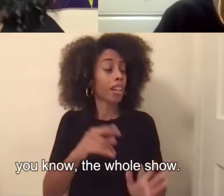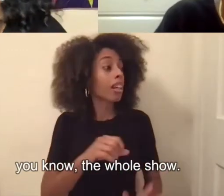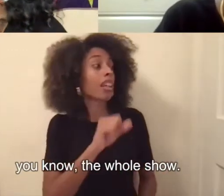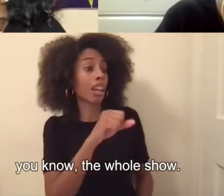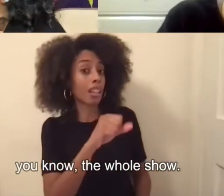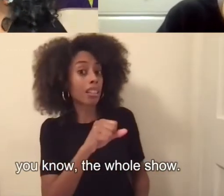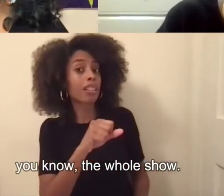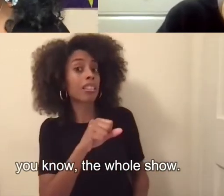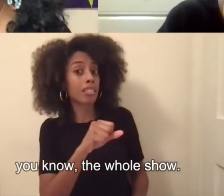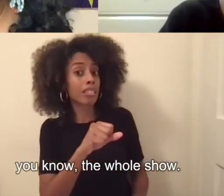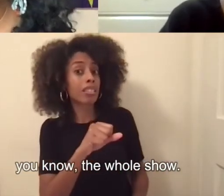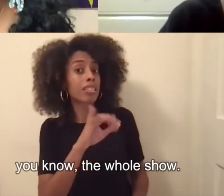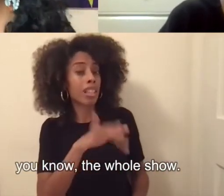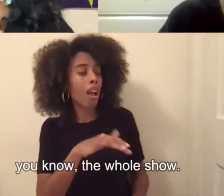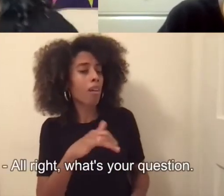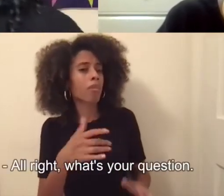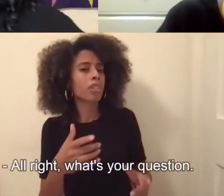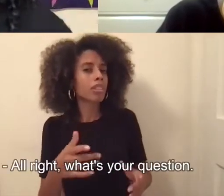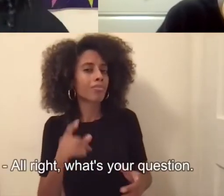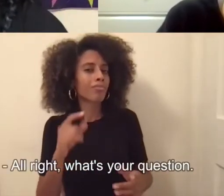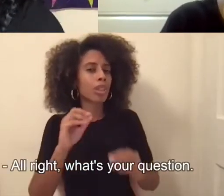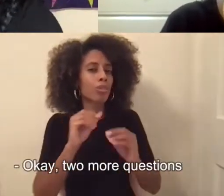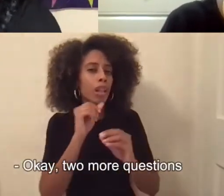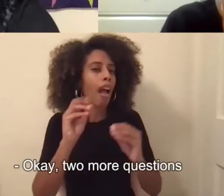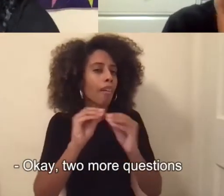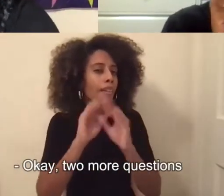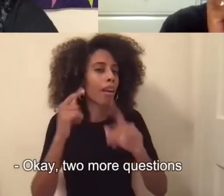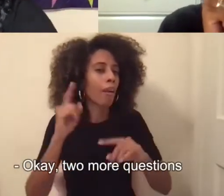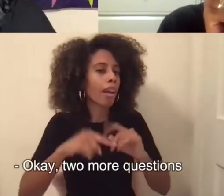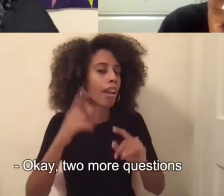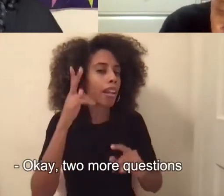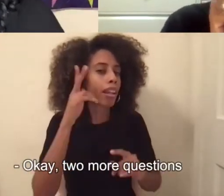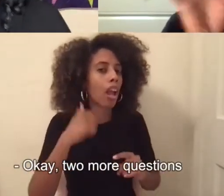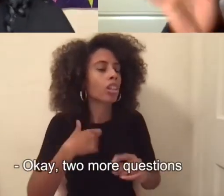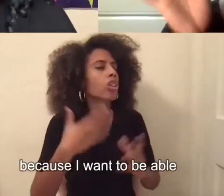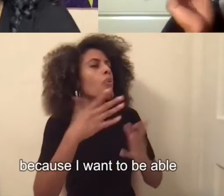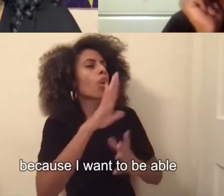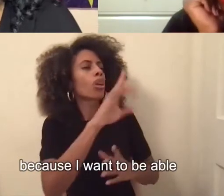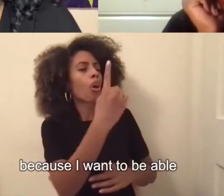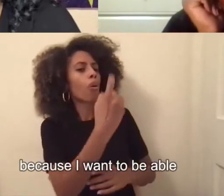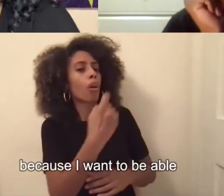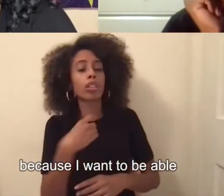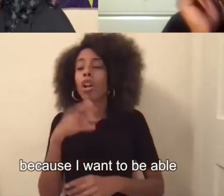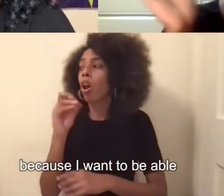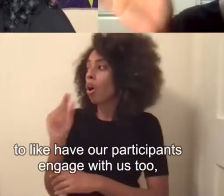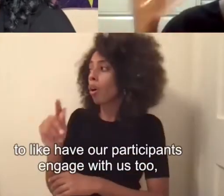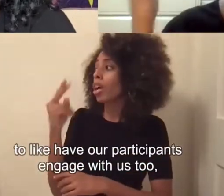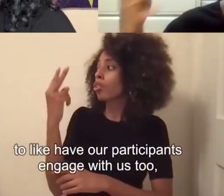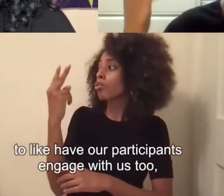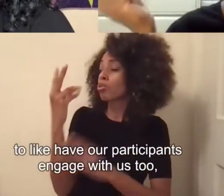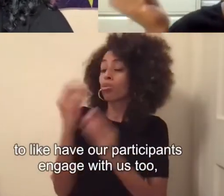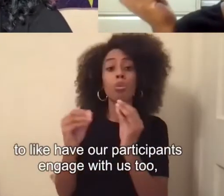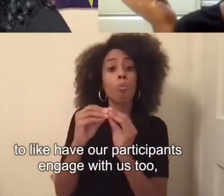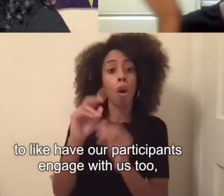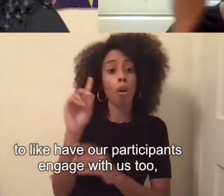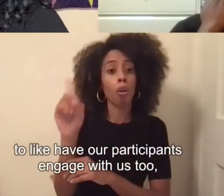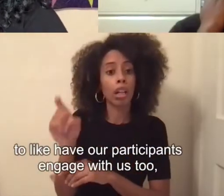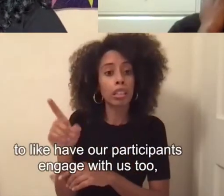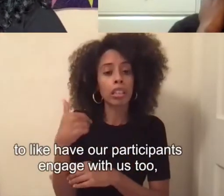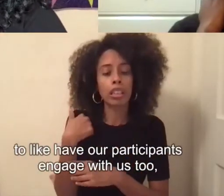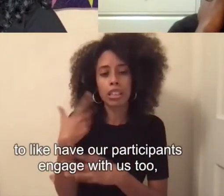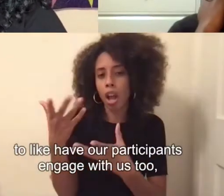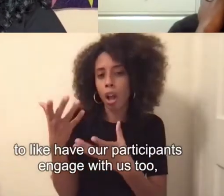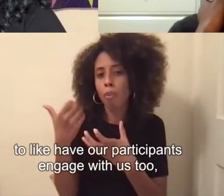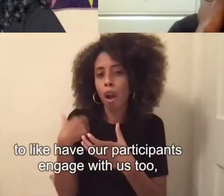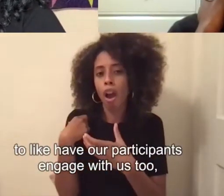That was very interesting. Yeah. All right. What's your question? Okay. Two more questions, because I want to be able to have our